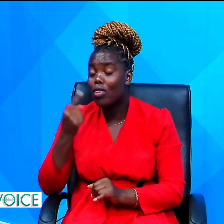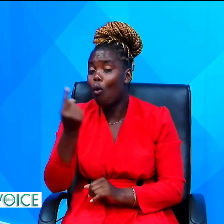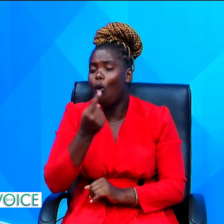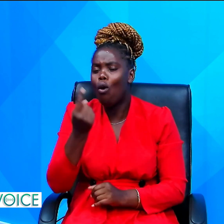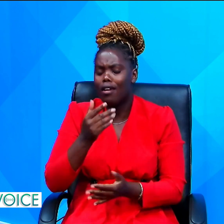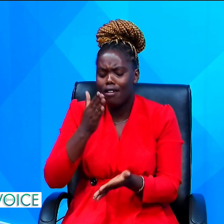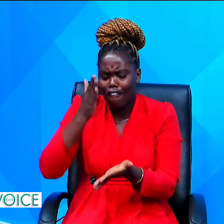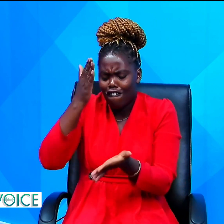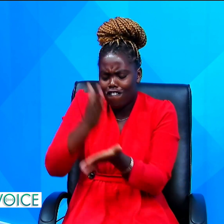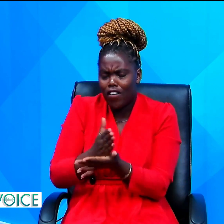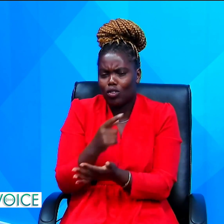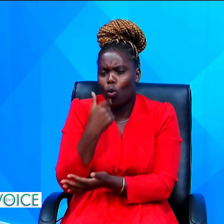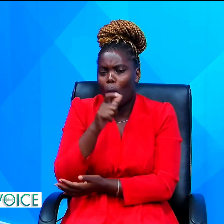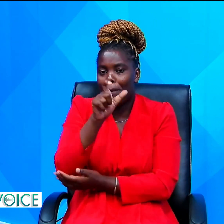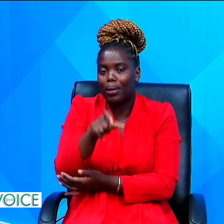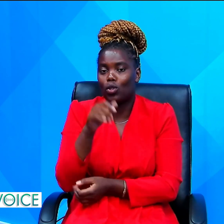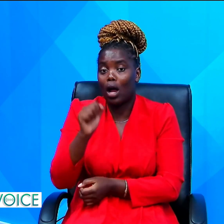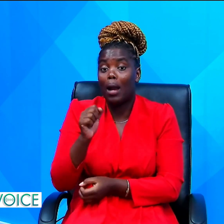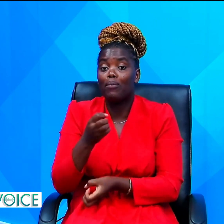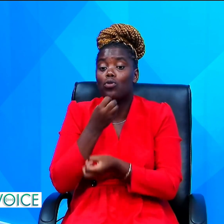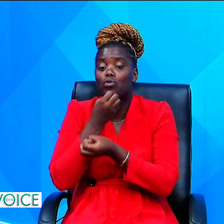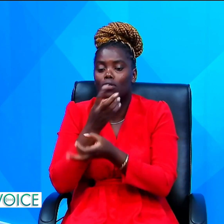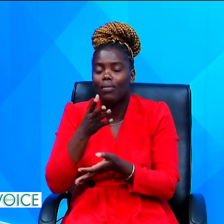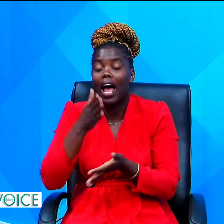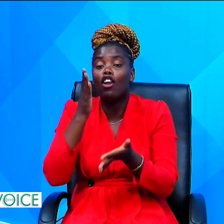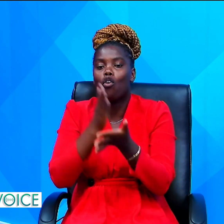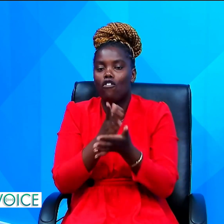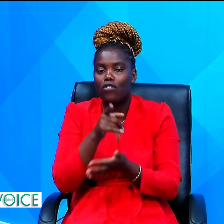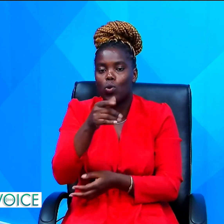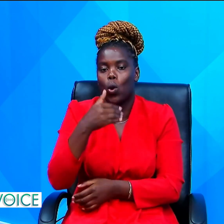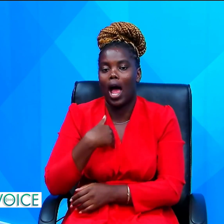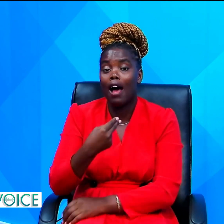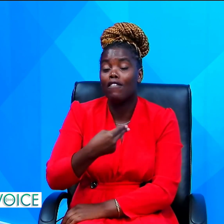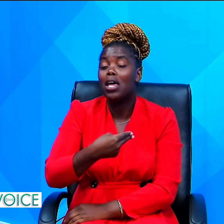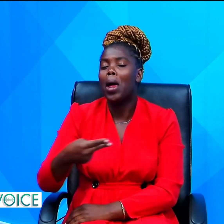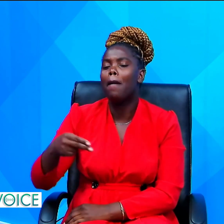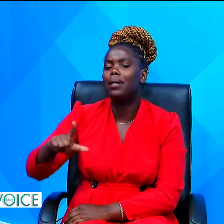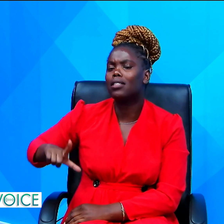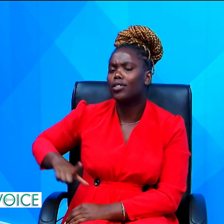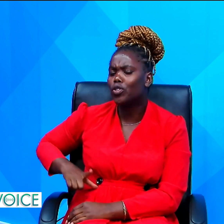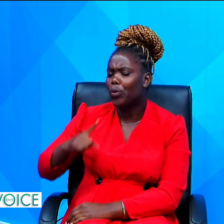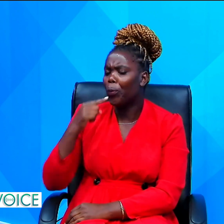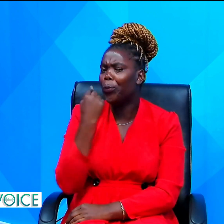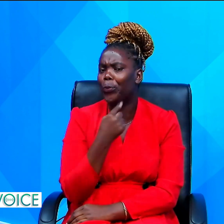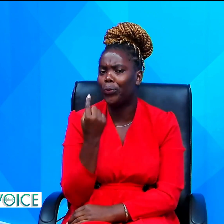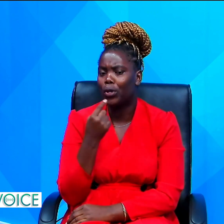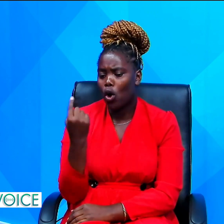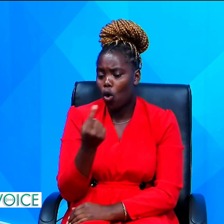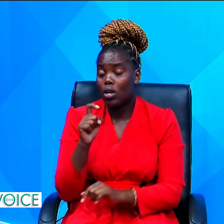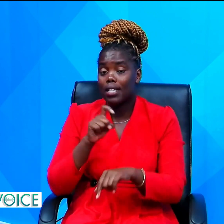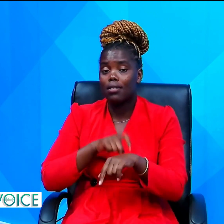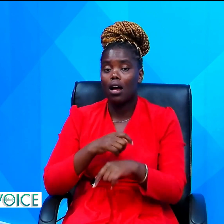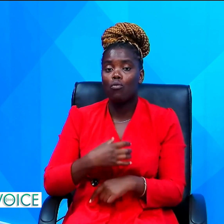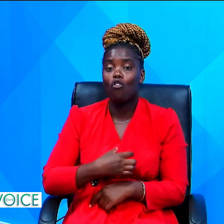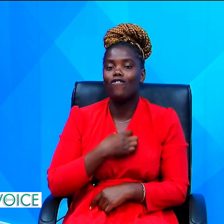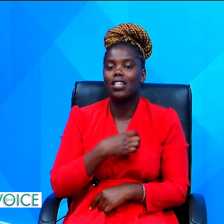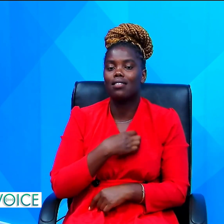The only confirmation that you can get and the only information that you can get about hepatitis is when you visit the